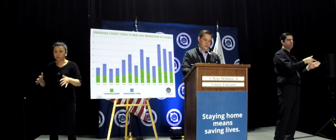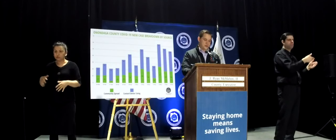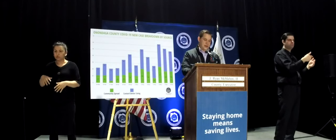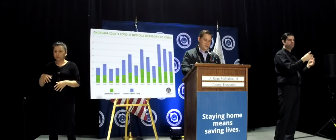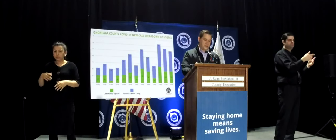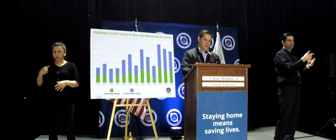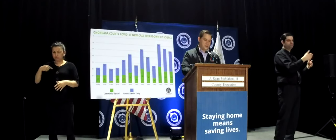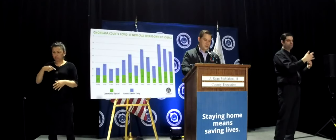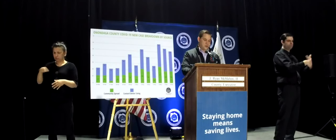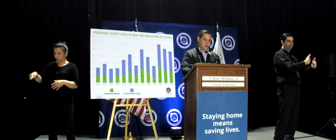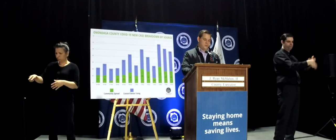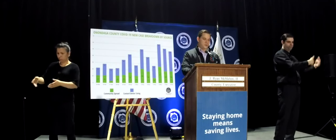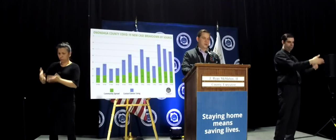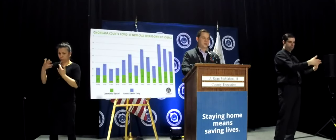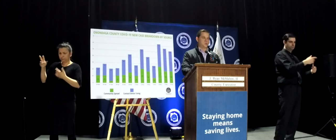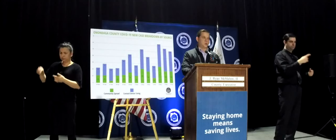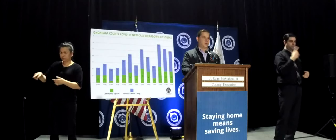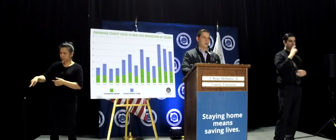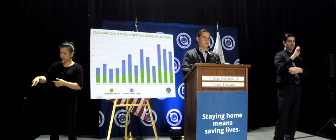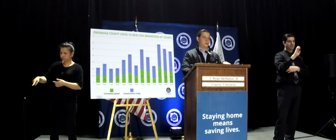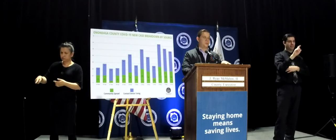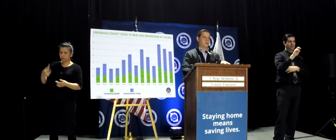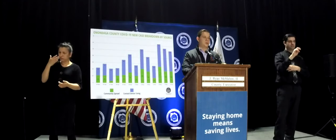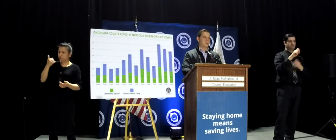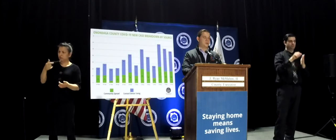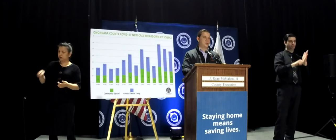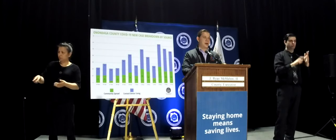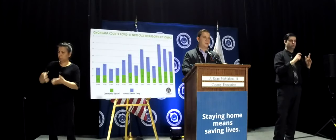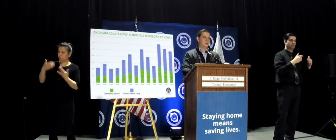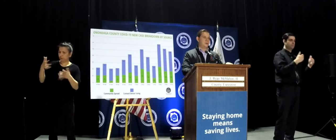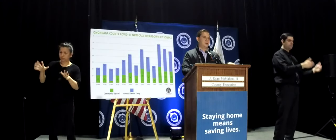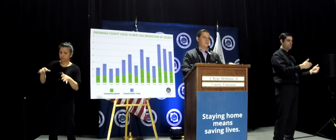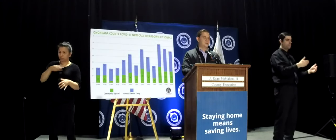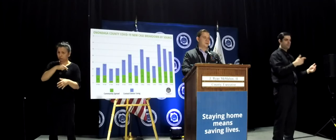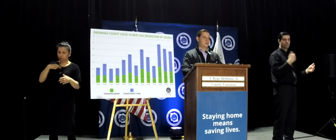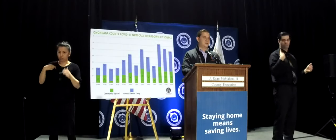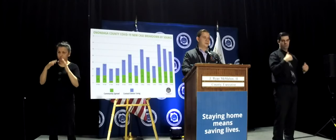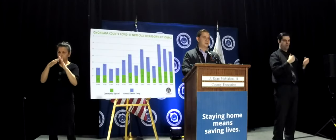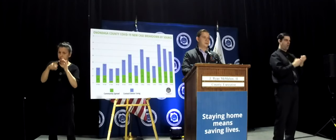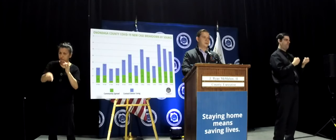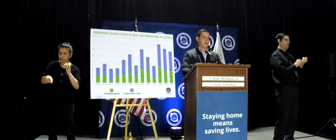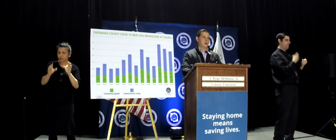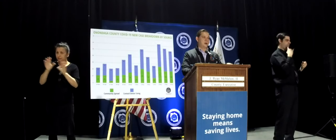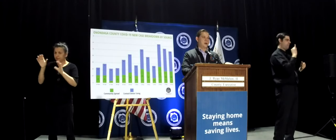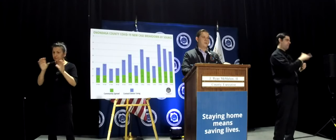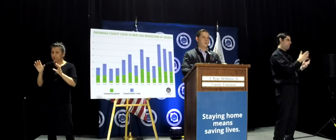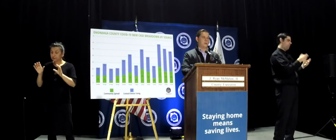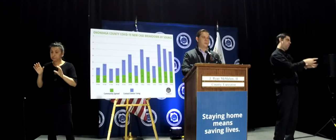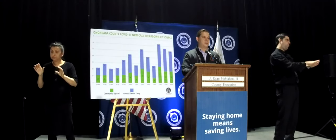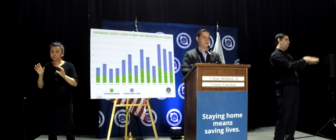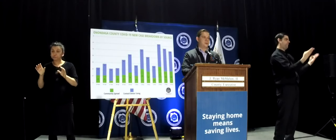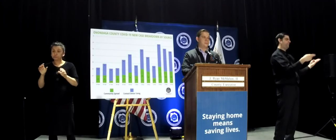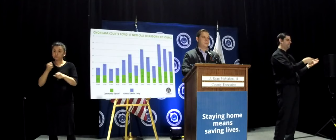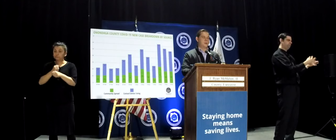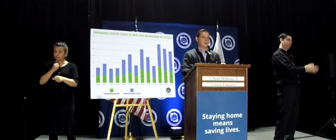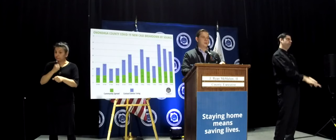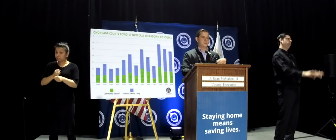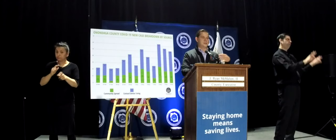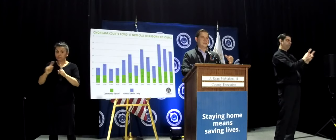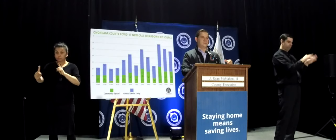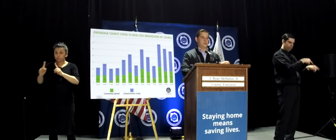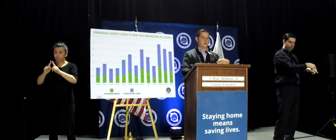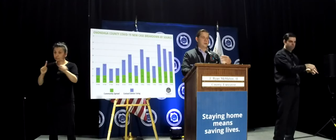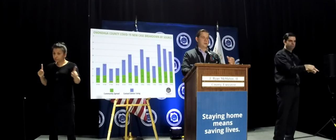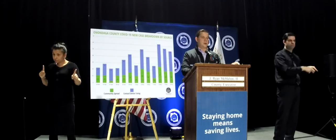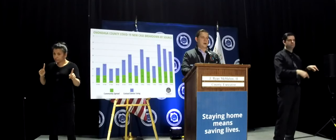We'll continue to advocate for things where when people can do their job, physical distance, have the proper PPE, do